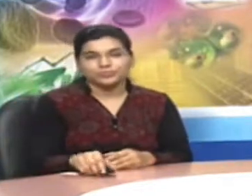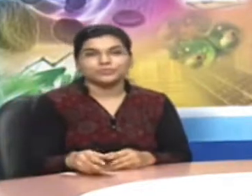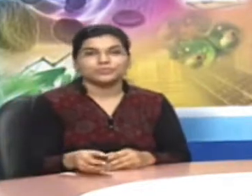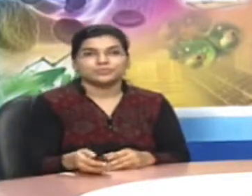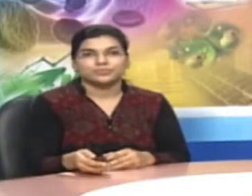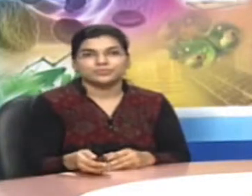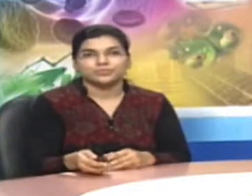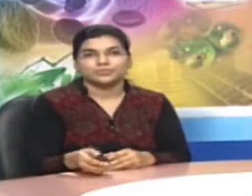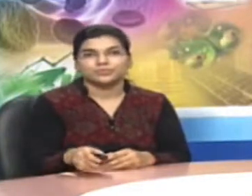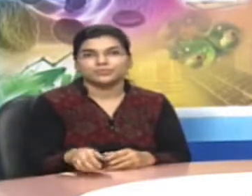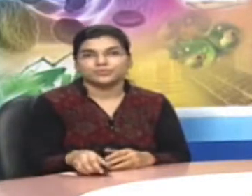offices.